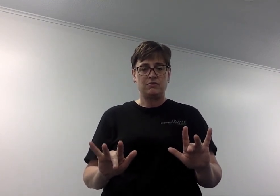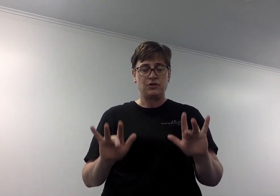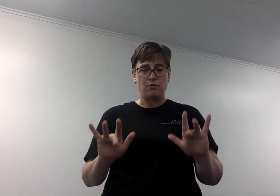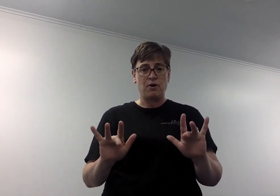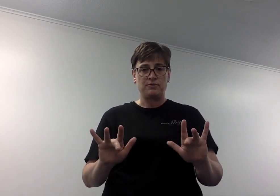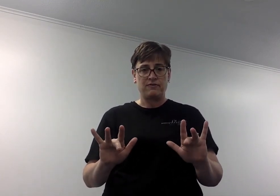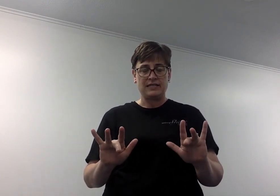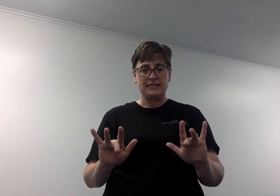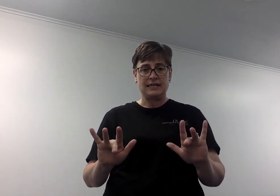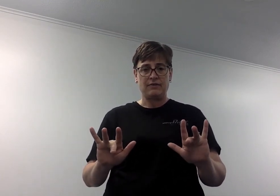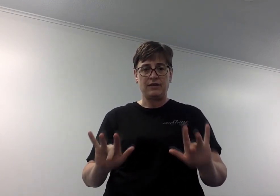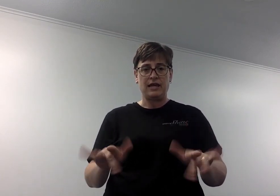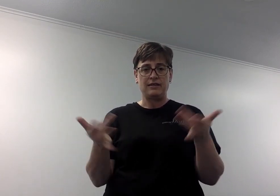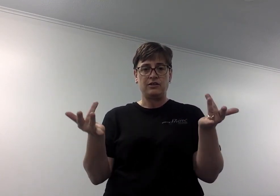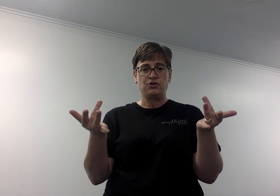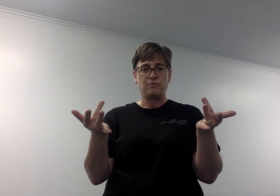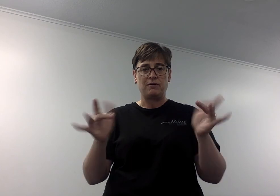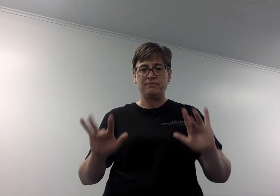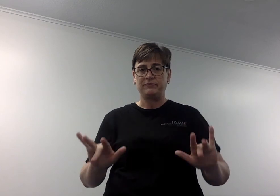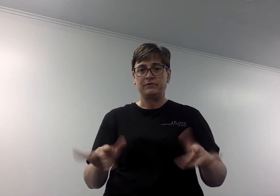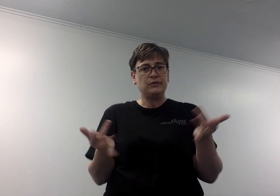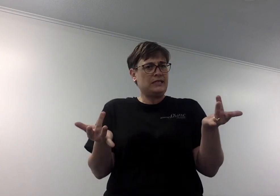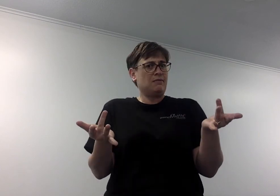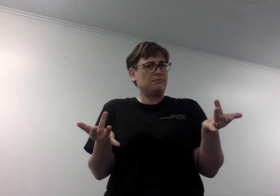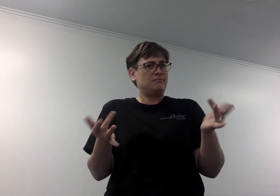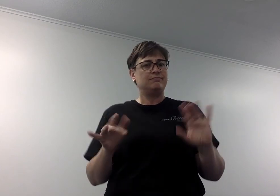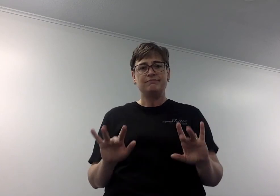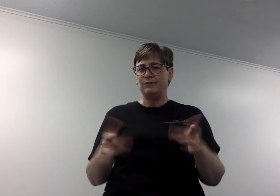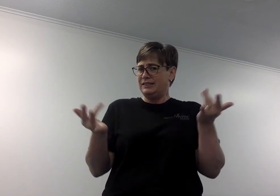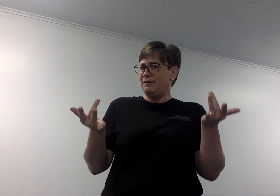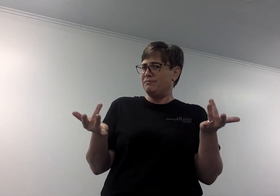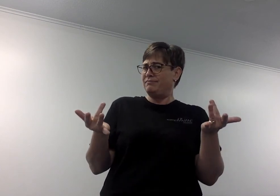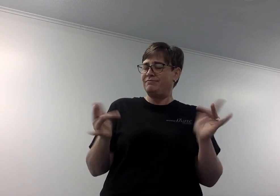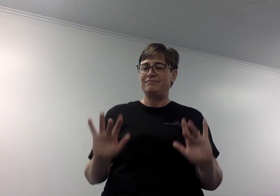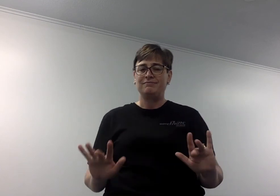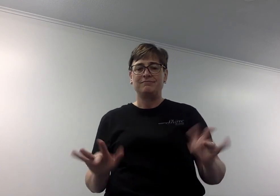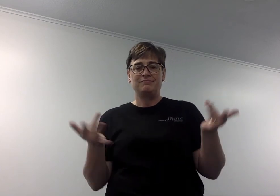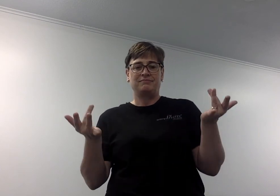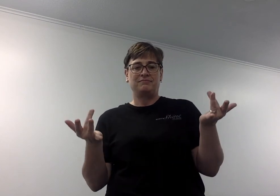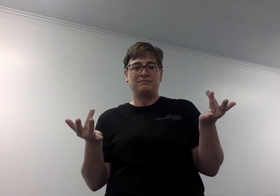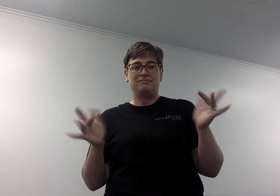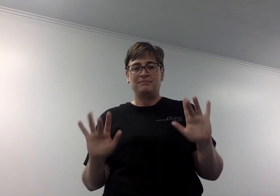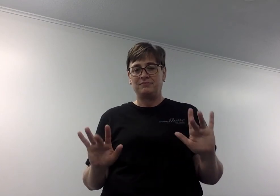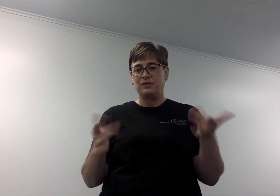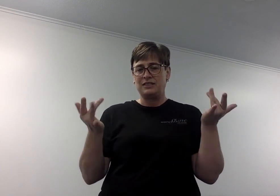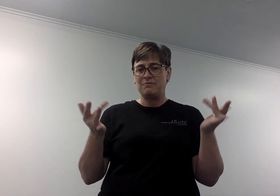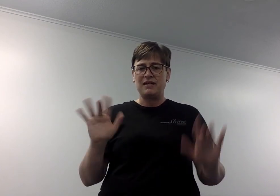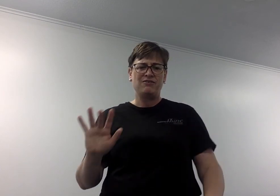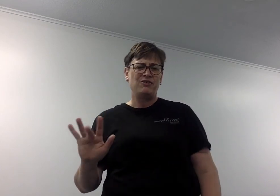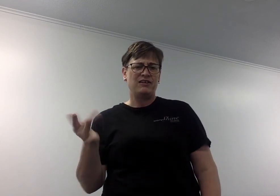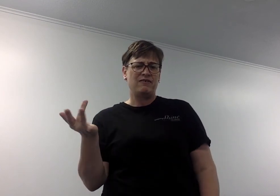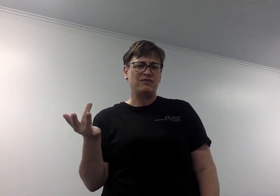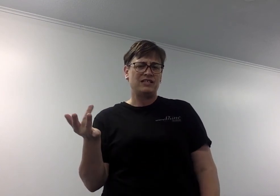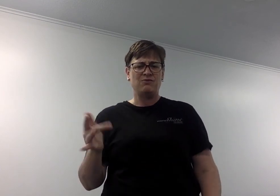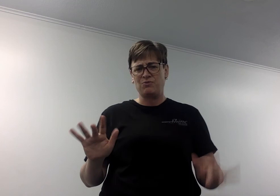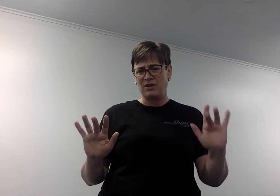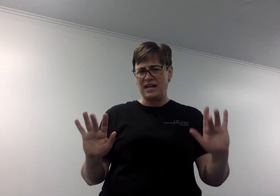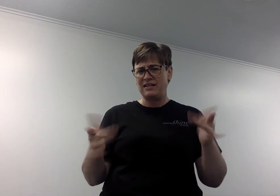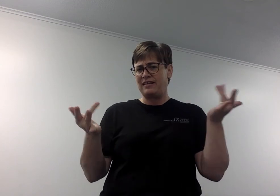your palms are facing down, and then you turn them up. What's up? What's up? What's up? I don't know that I've ever seen it with one hand. I think I've